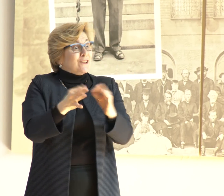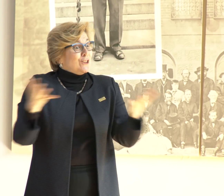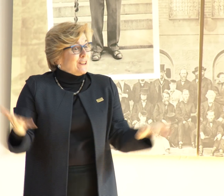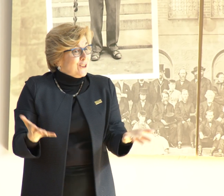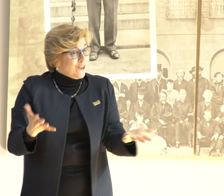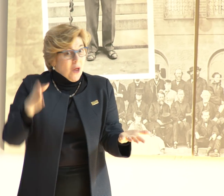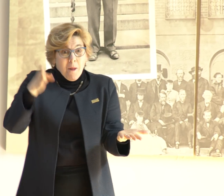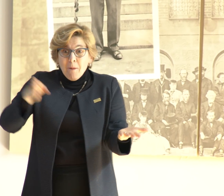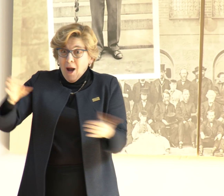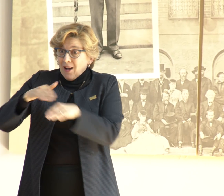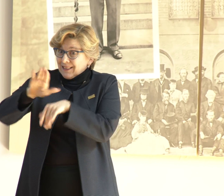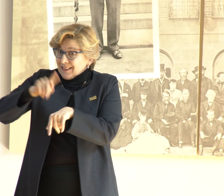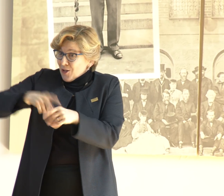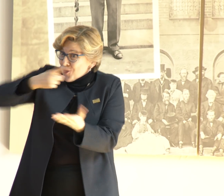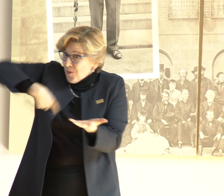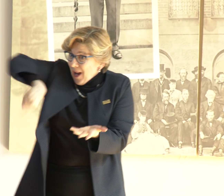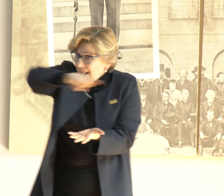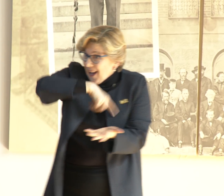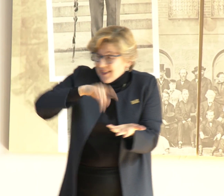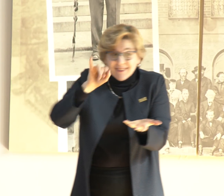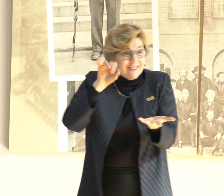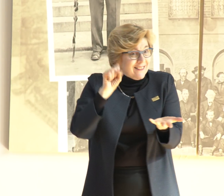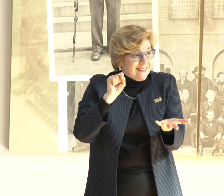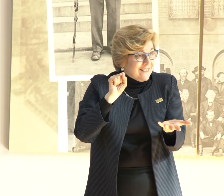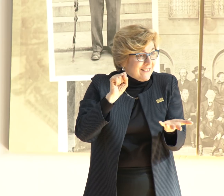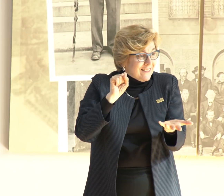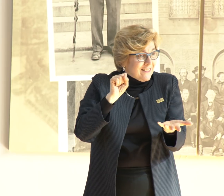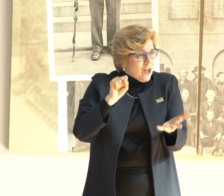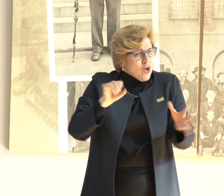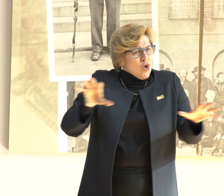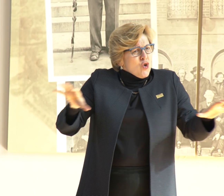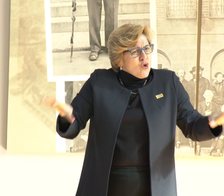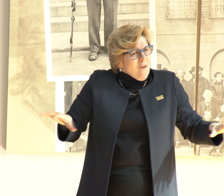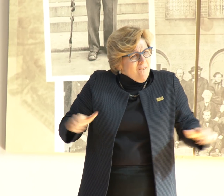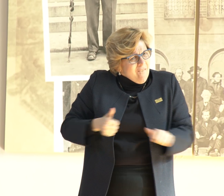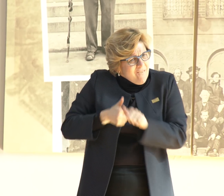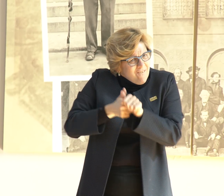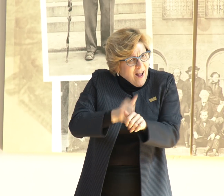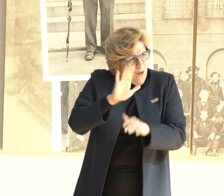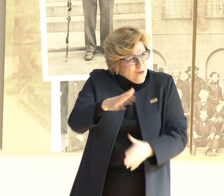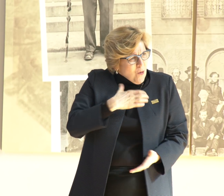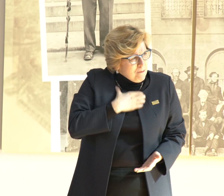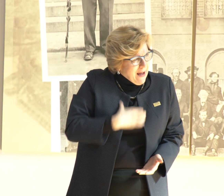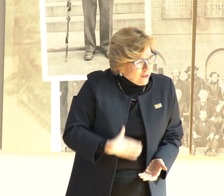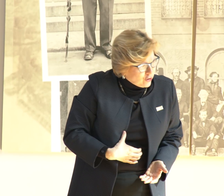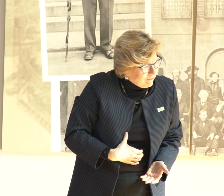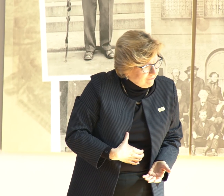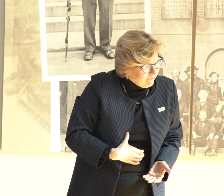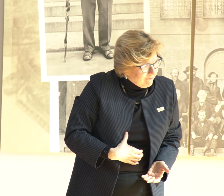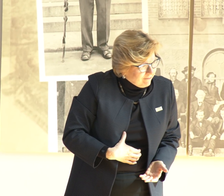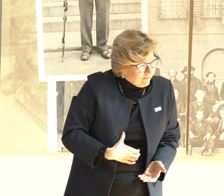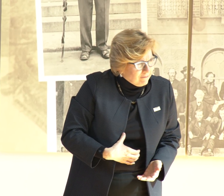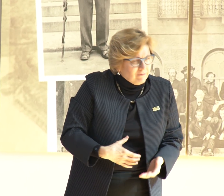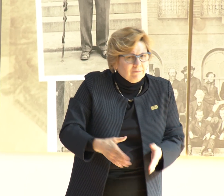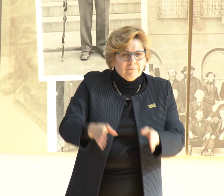out of curiosity." And so the message that Bernard Bragg is sending to us is that we should follow